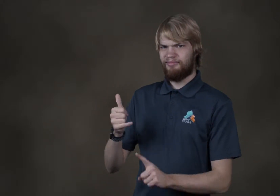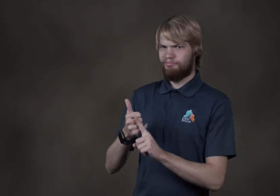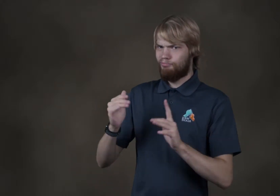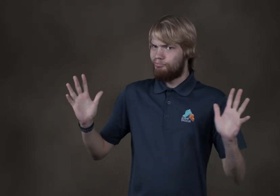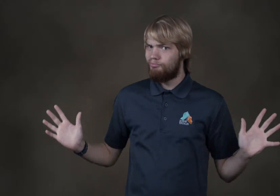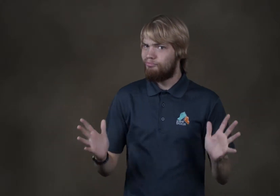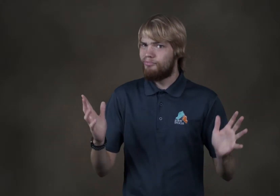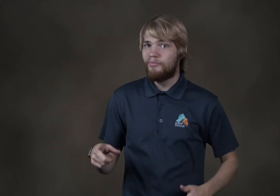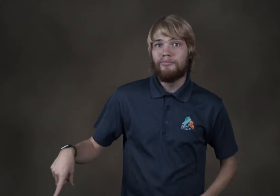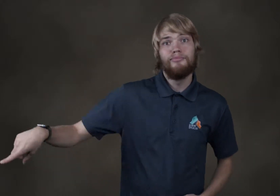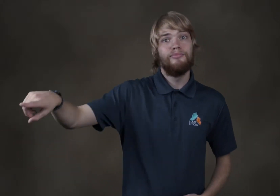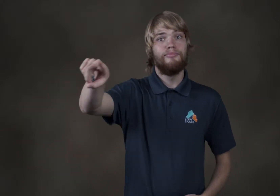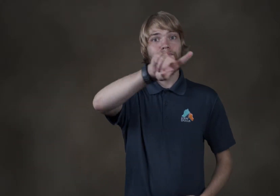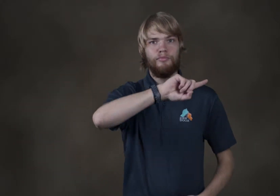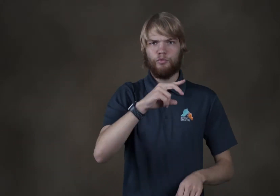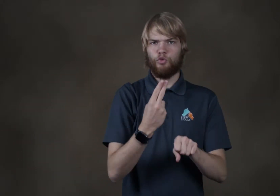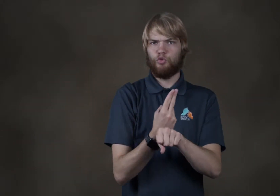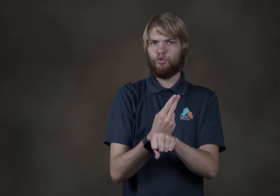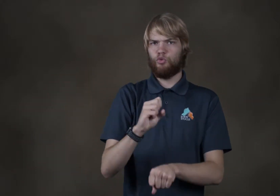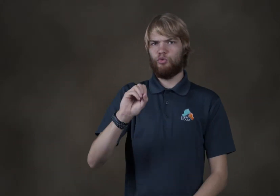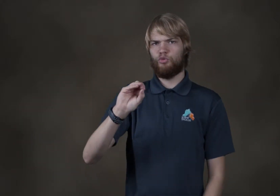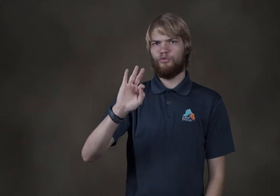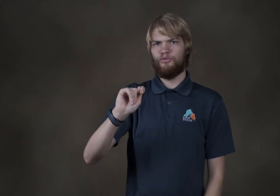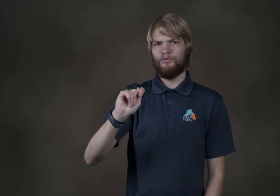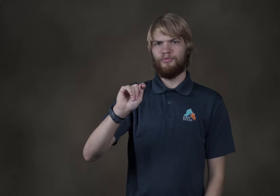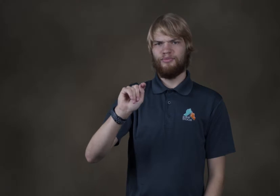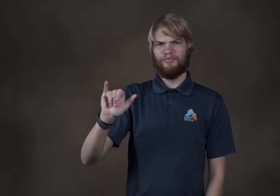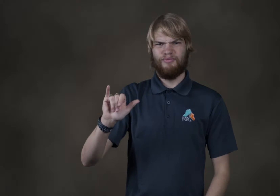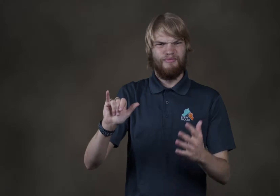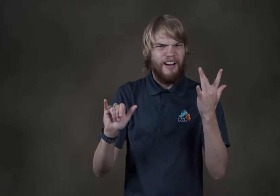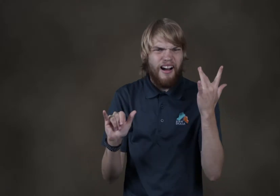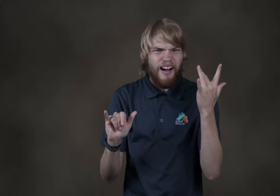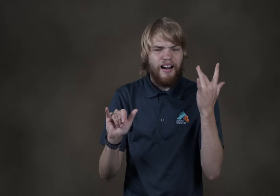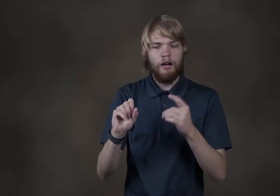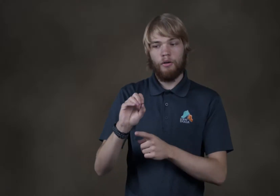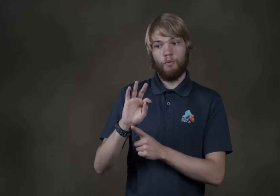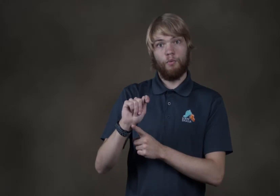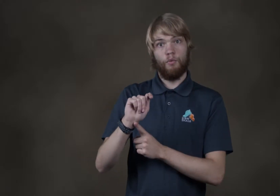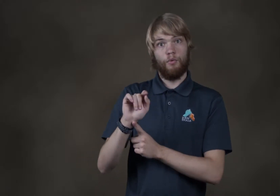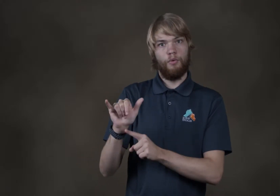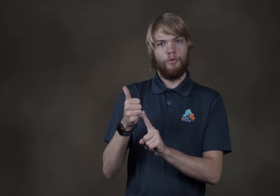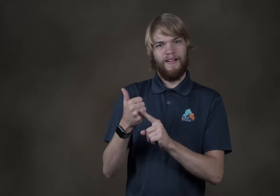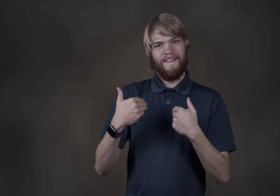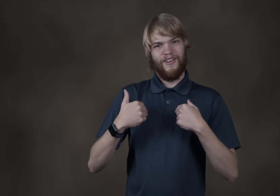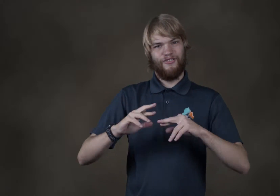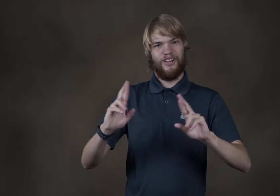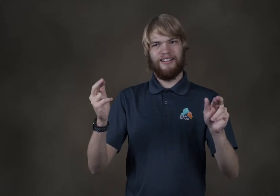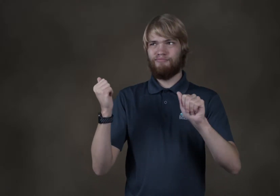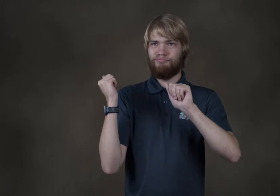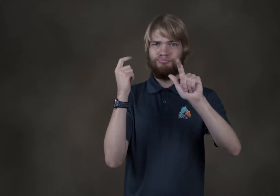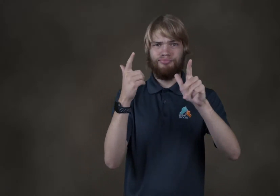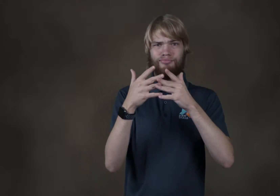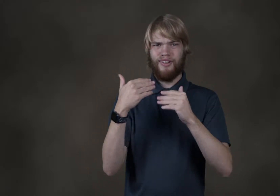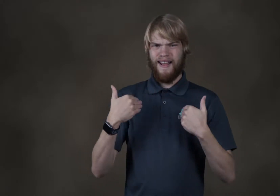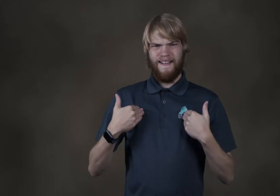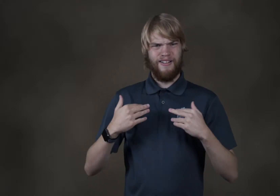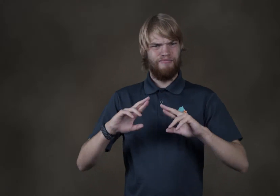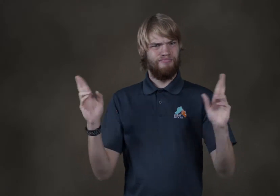and Anthony strongly encourages you to use Soft TTY because Soft TTY is set up nationwide in the